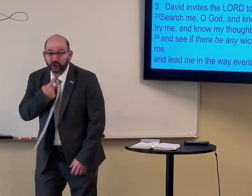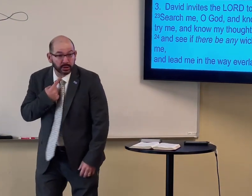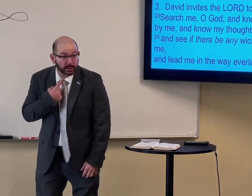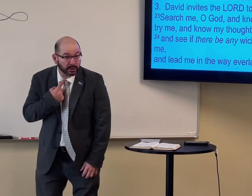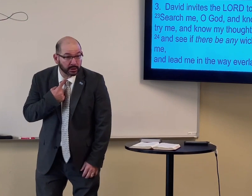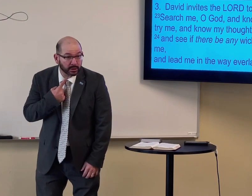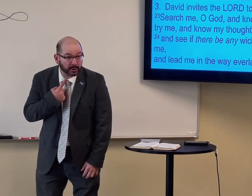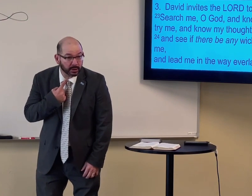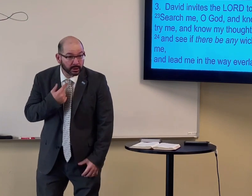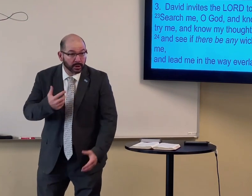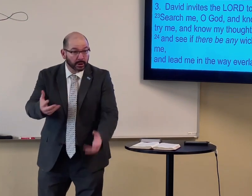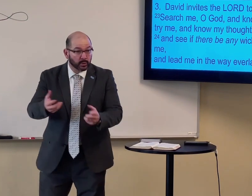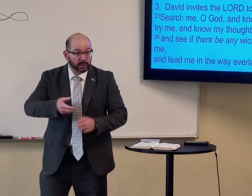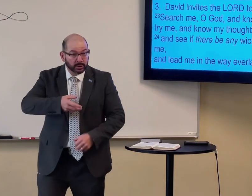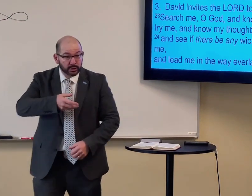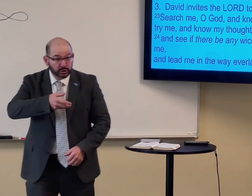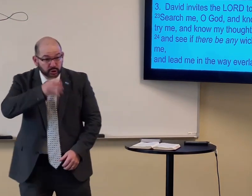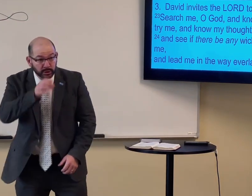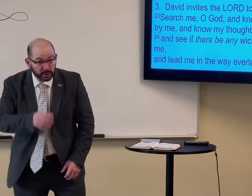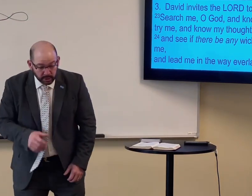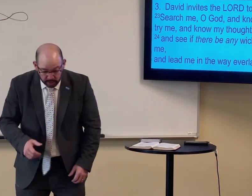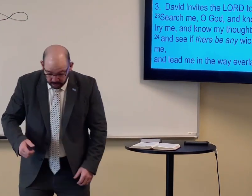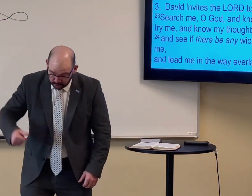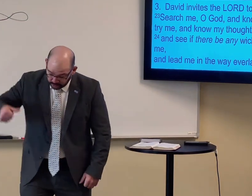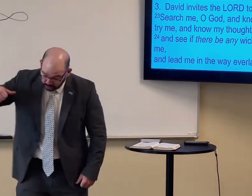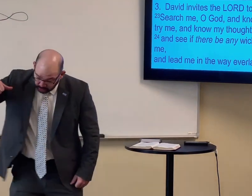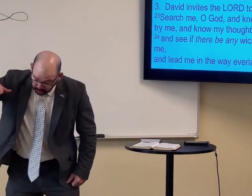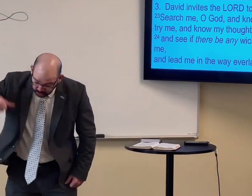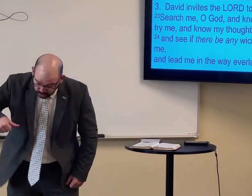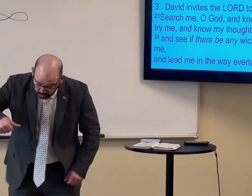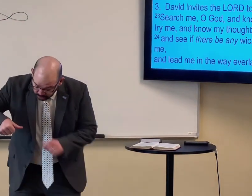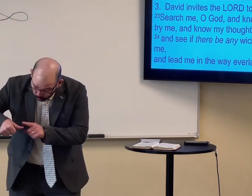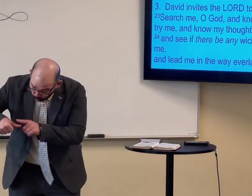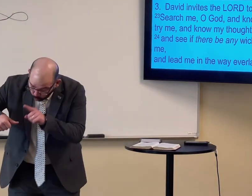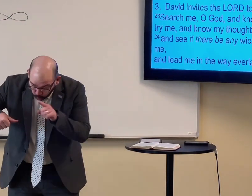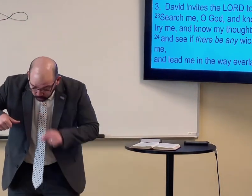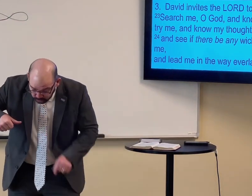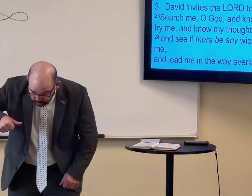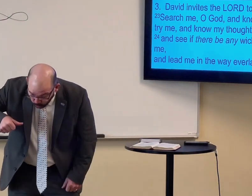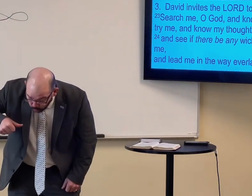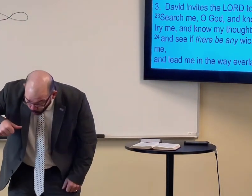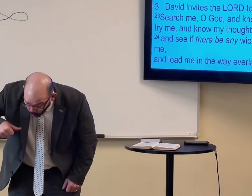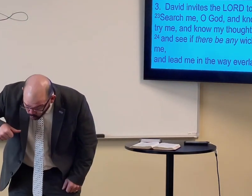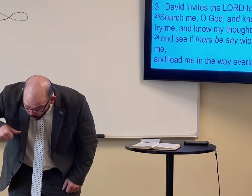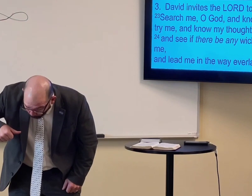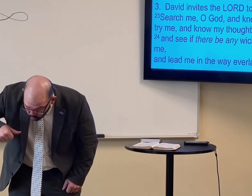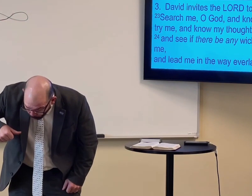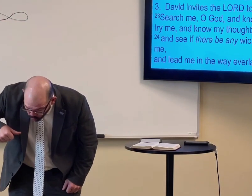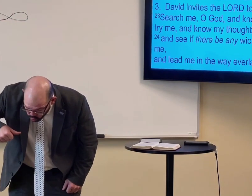you get thirsty, and you drink, and there's a little water fountain, and